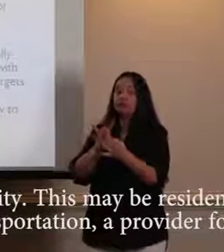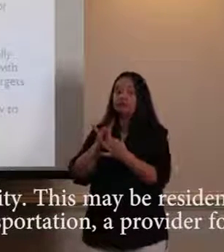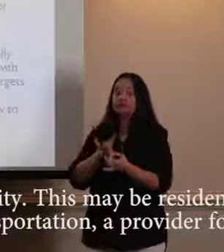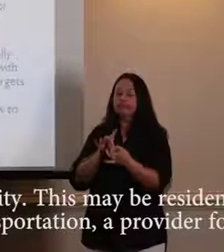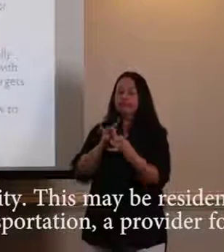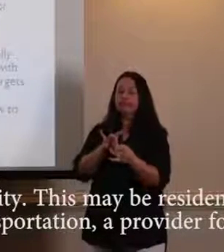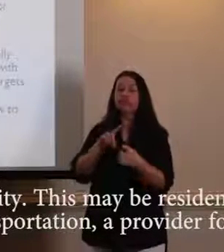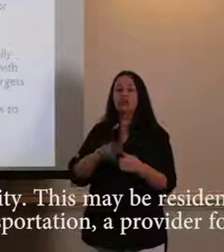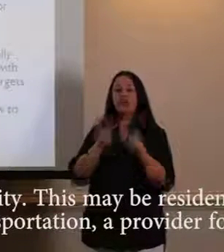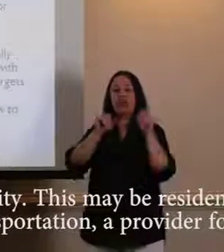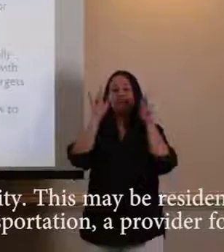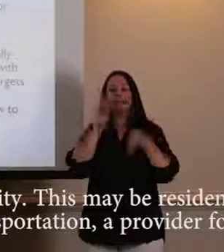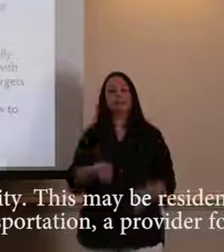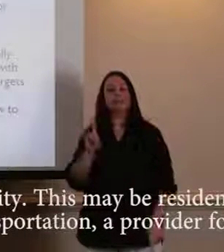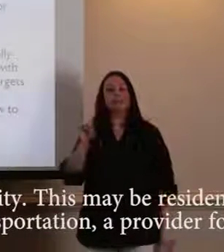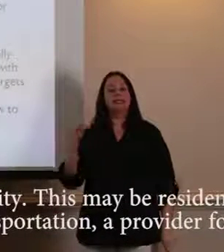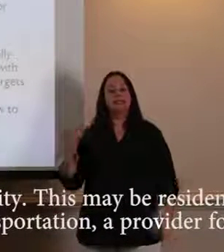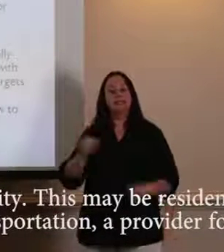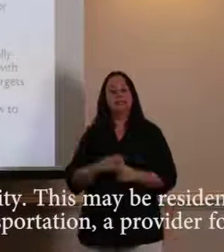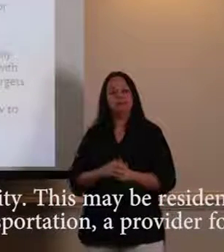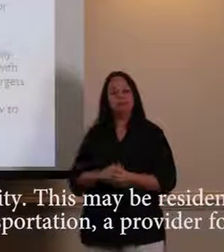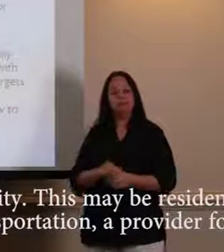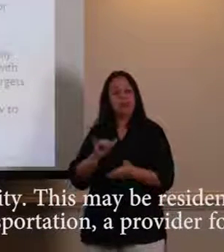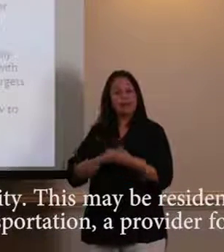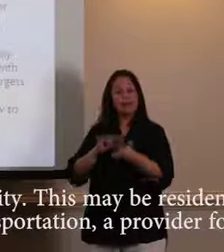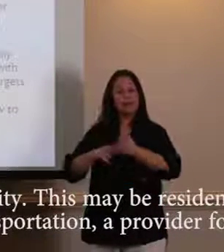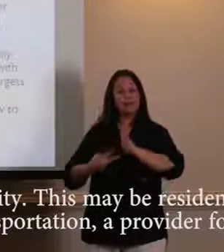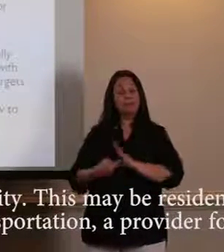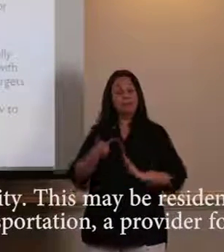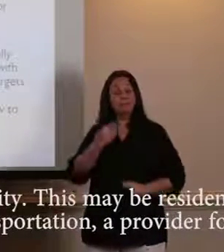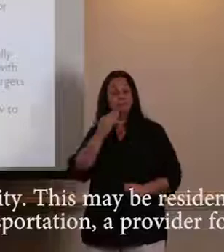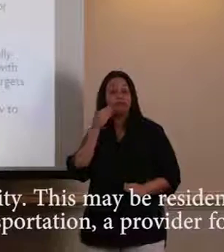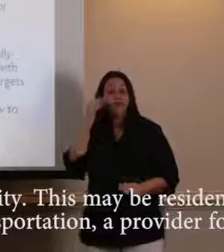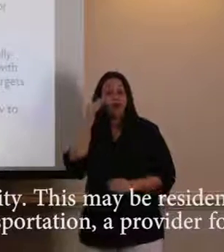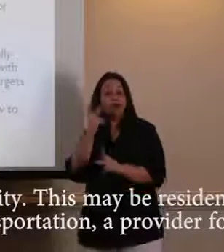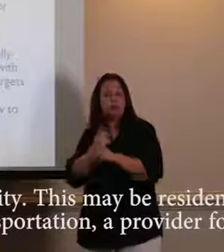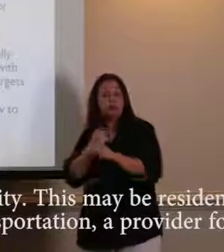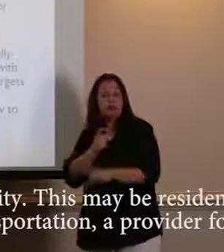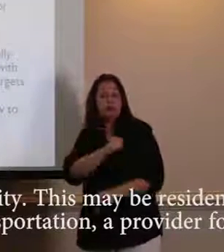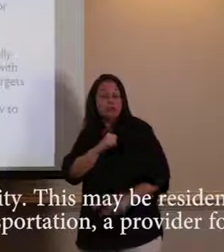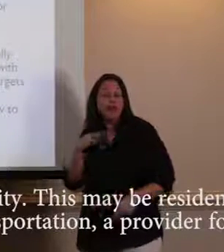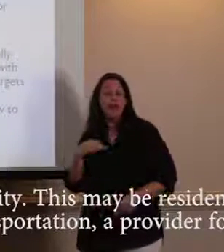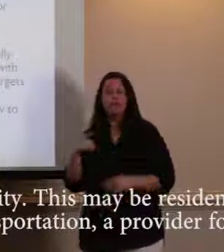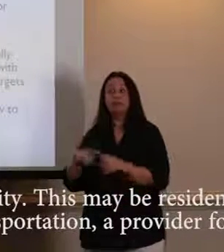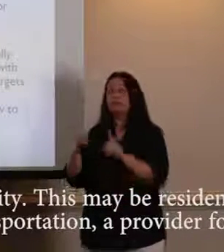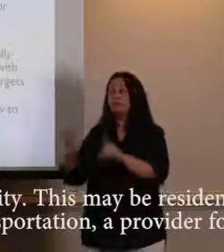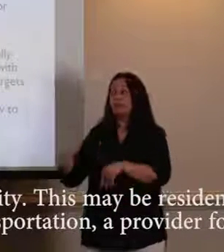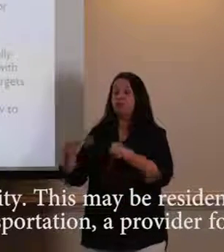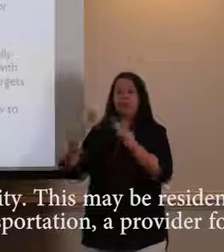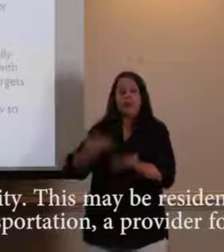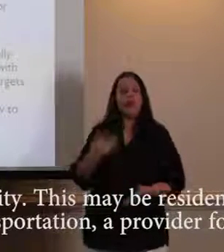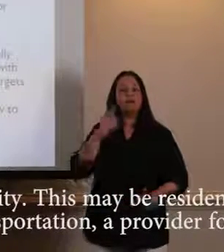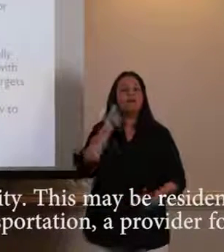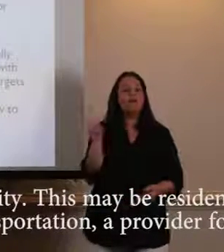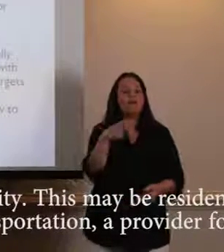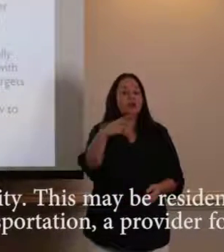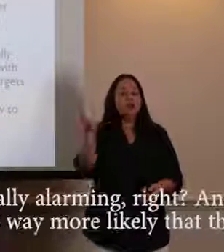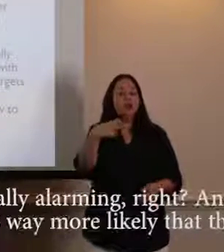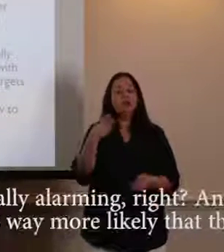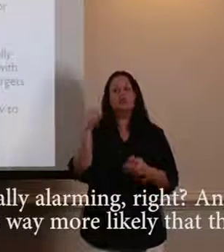person's disability. This may be residential care staff, a provider for transportation, a provider for personal